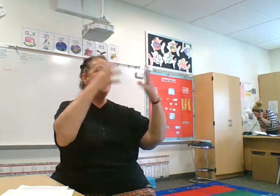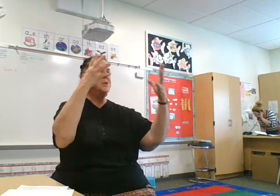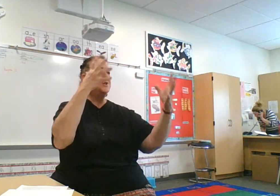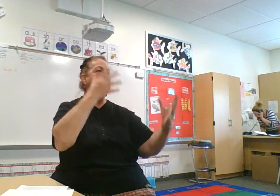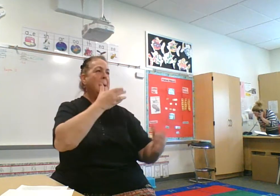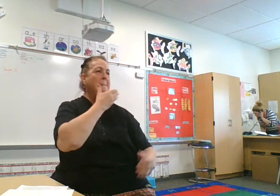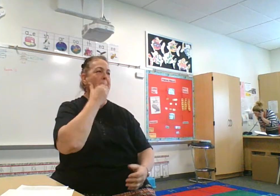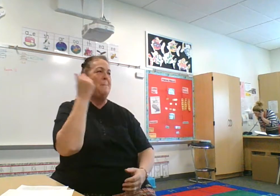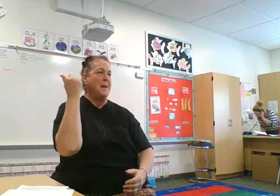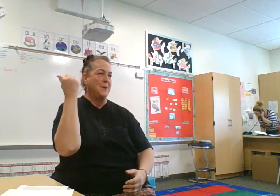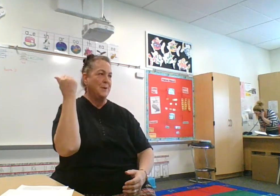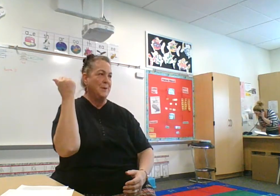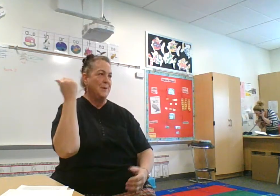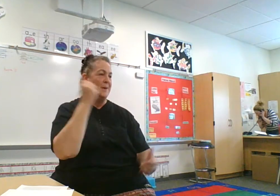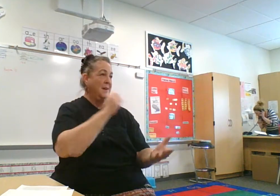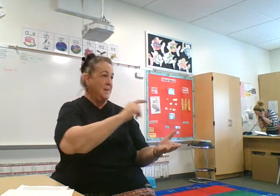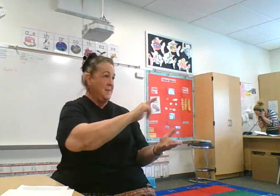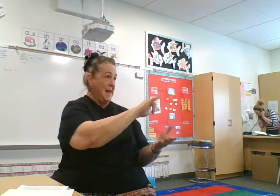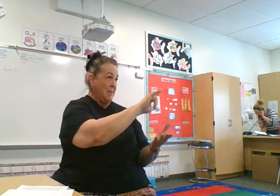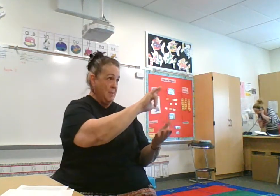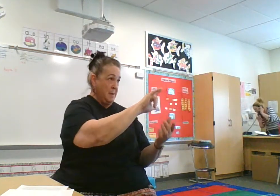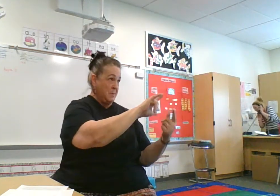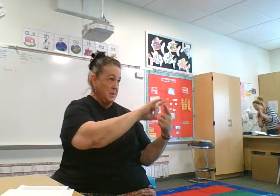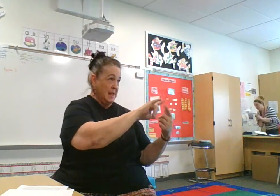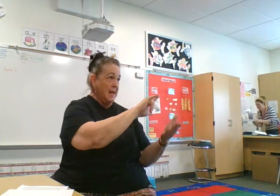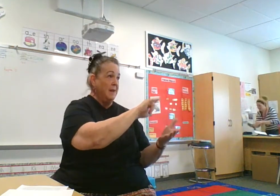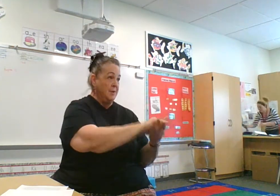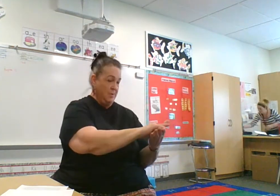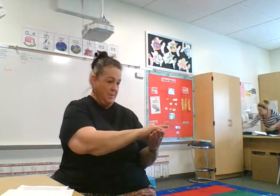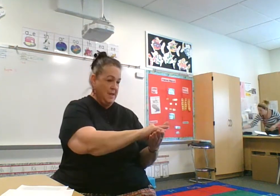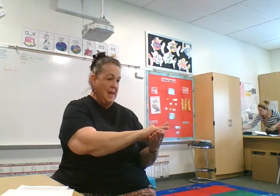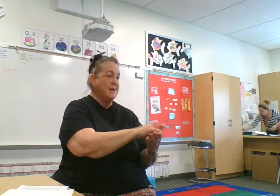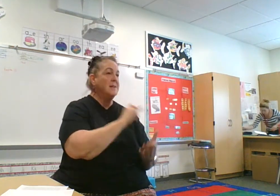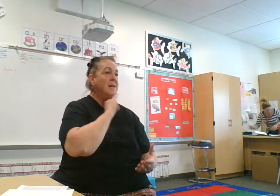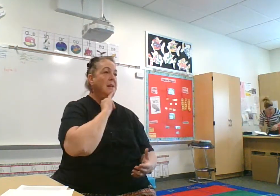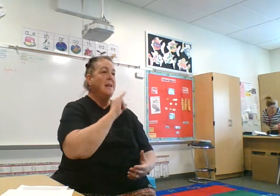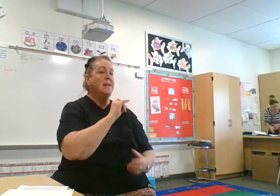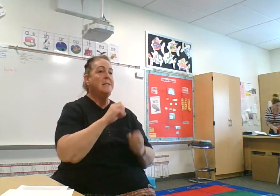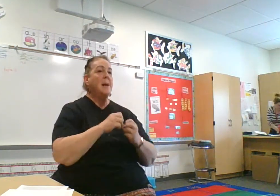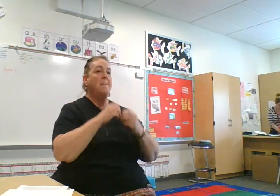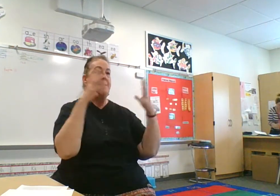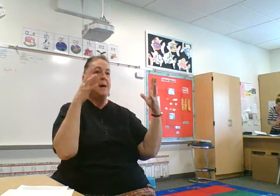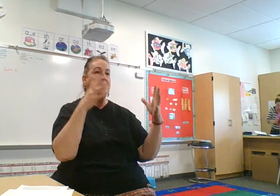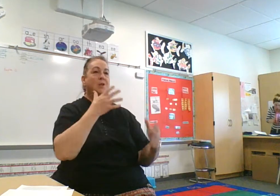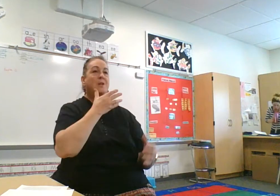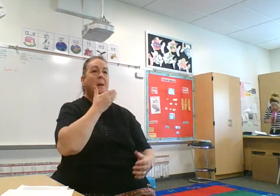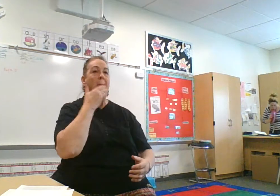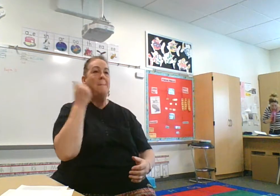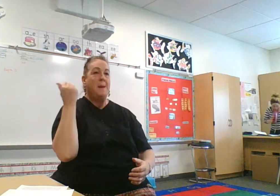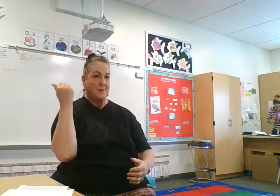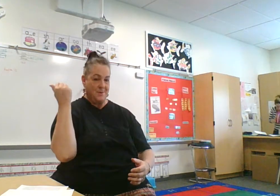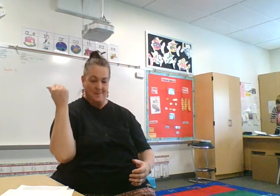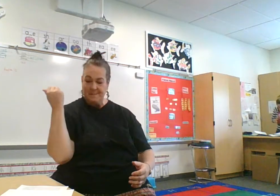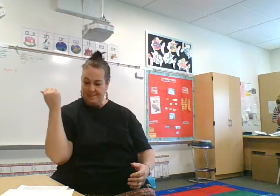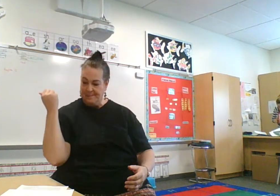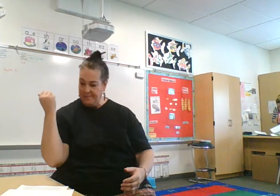Much better. That, remember, is the I love you. That is much better. What is